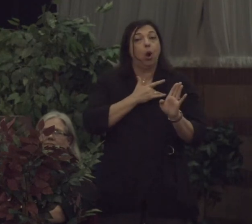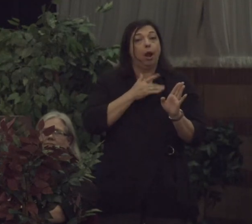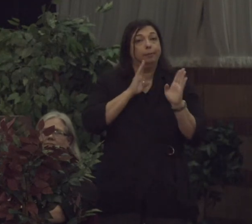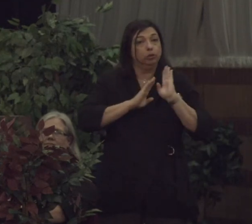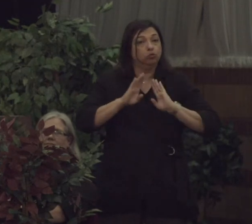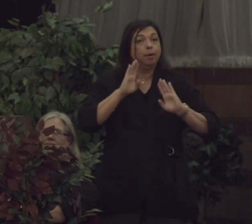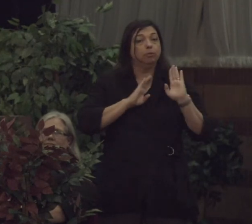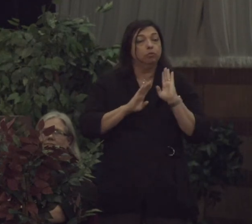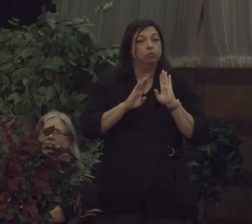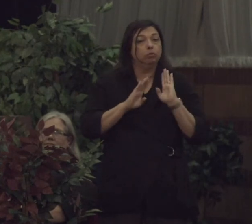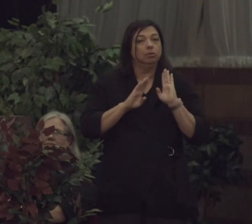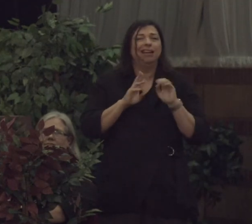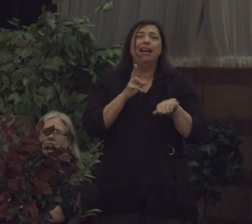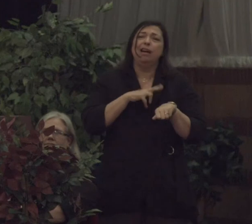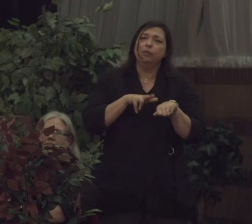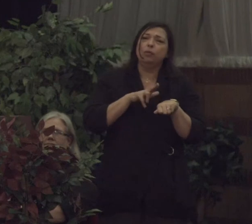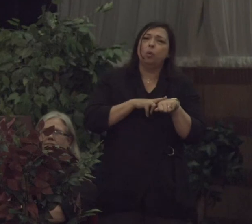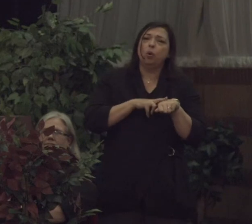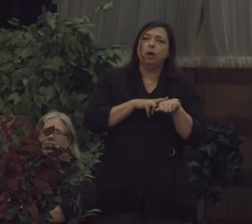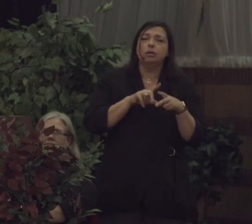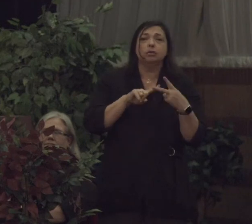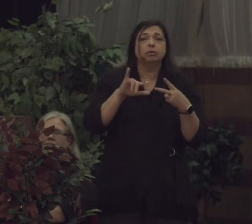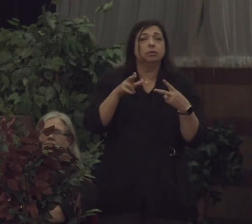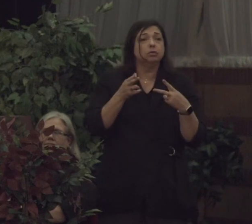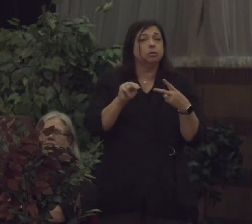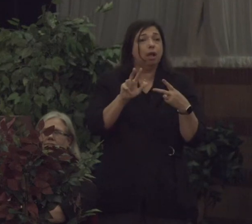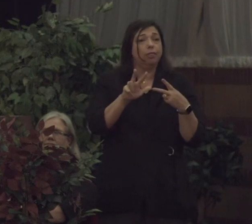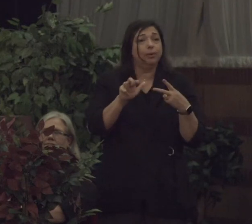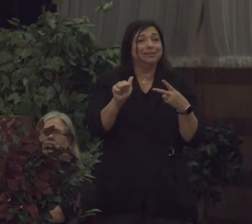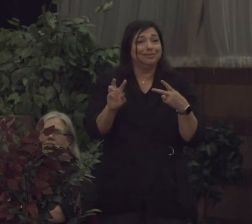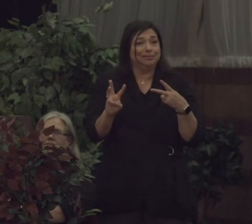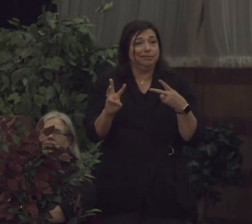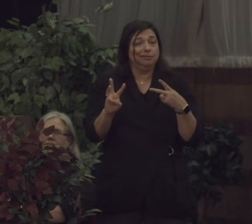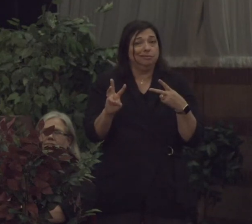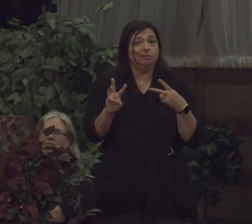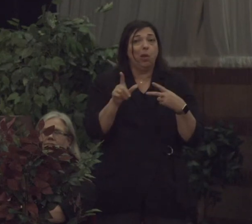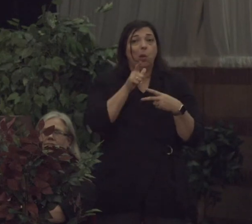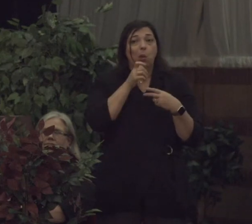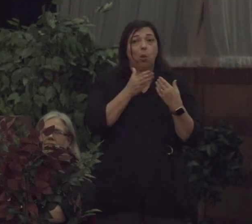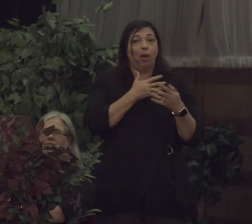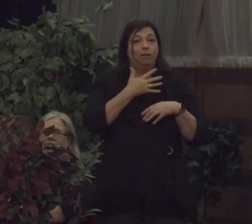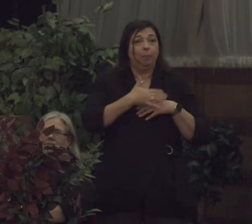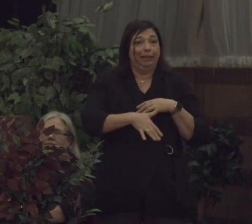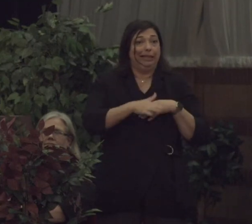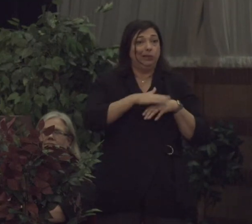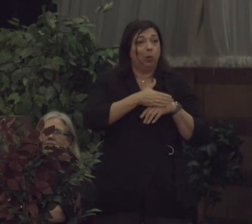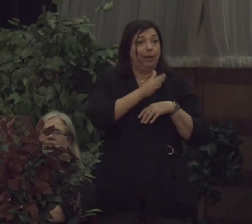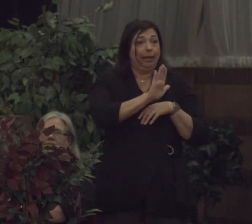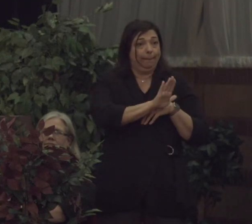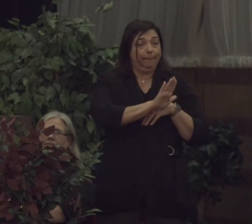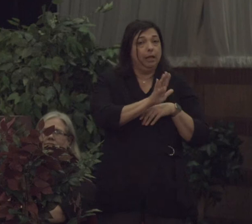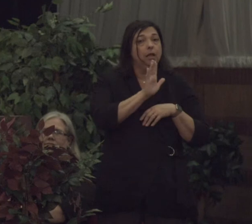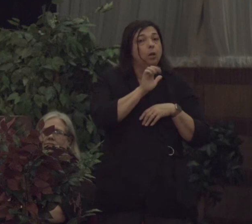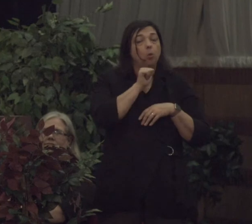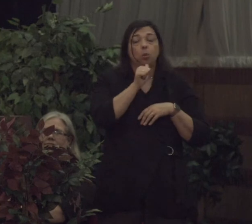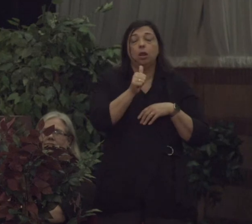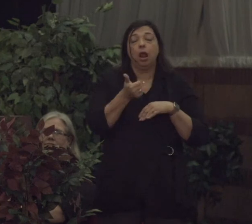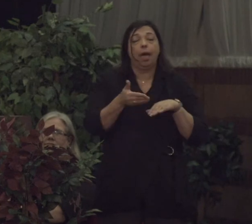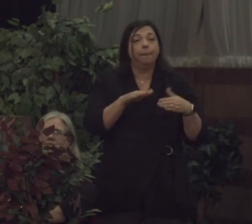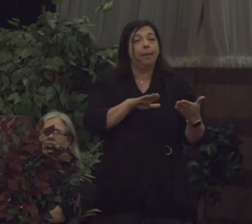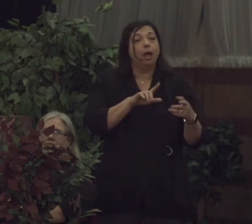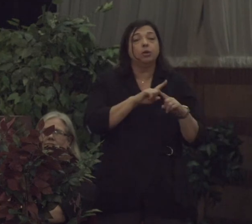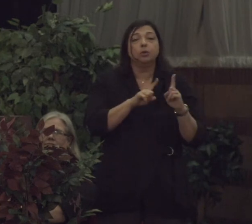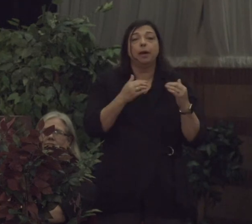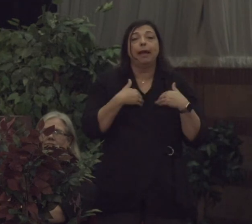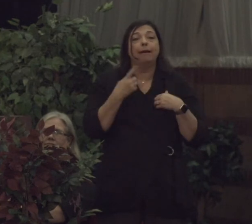troubled. And of course, John 3, 16. Whoever believes in him shall not perish but